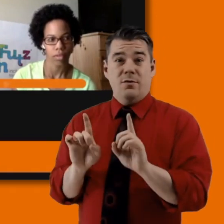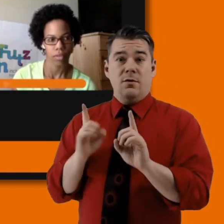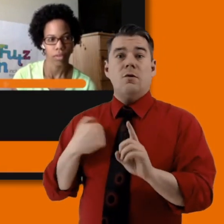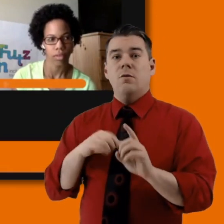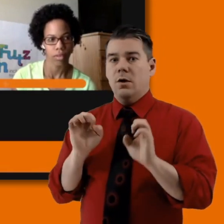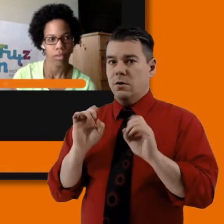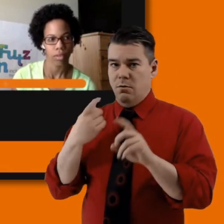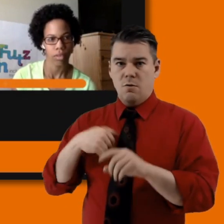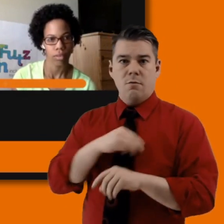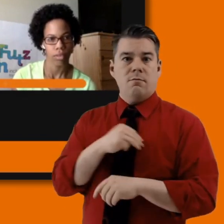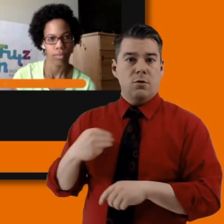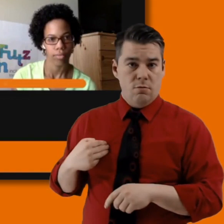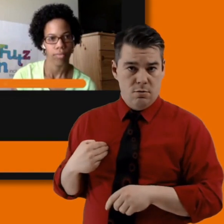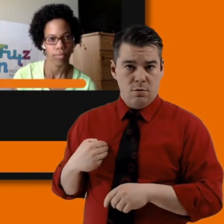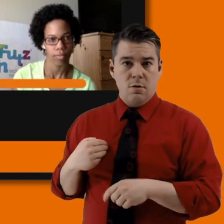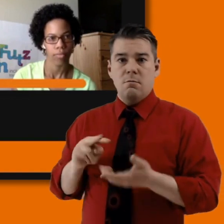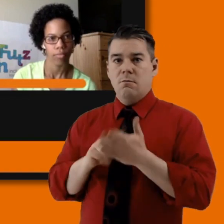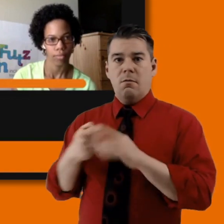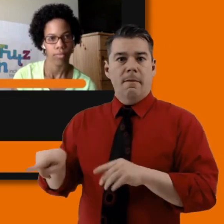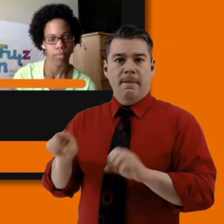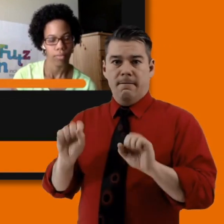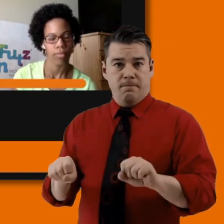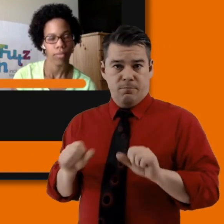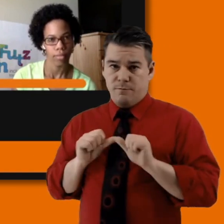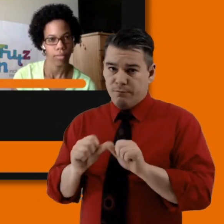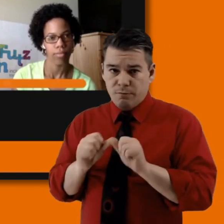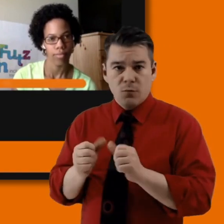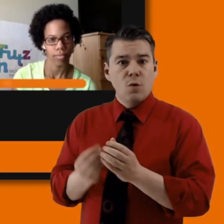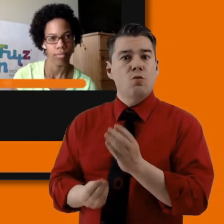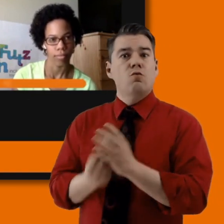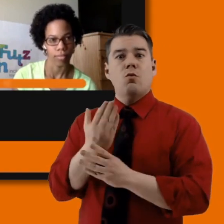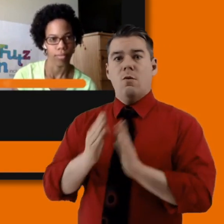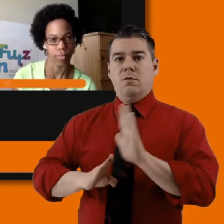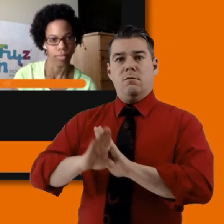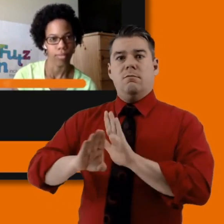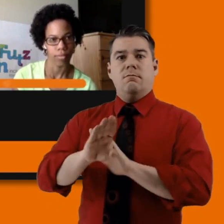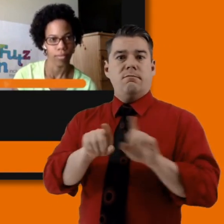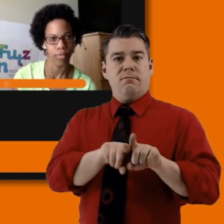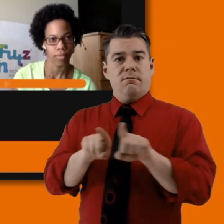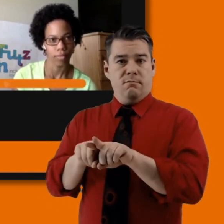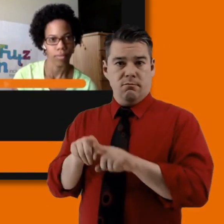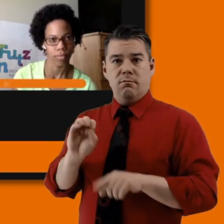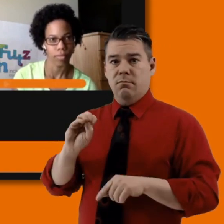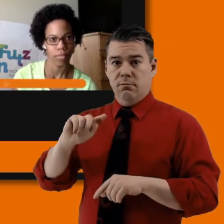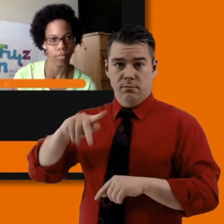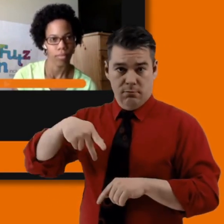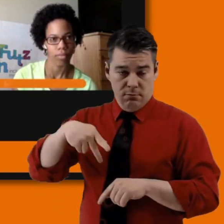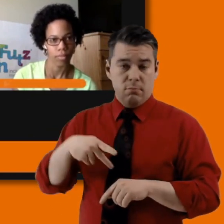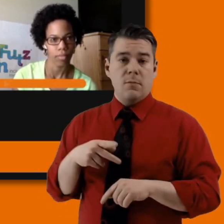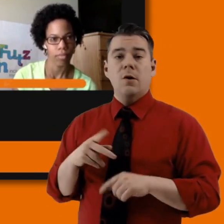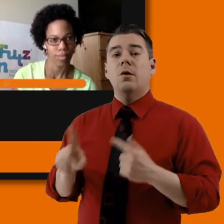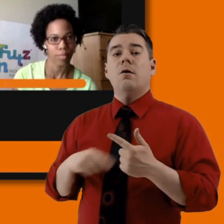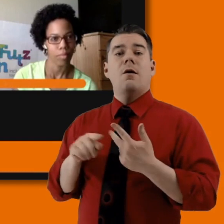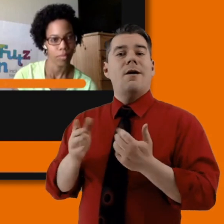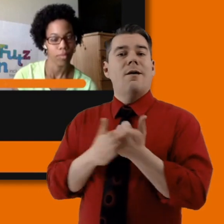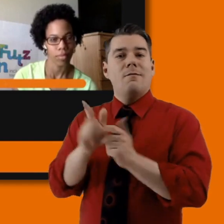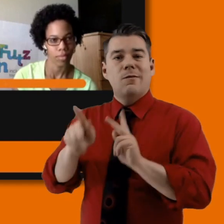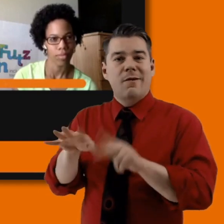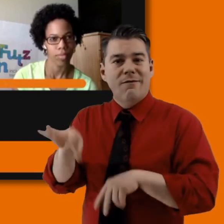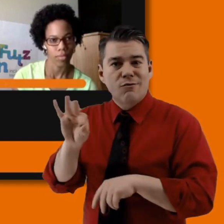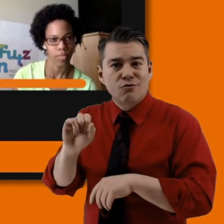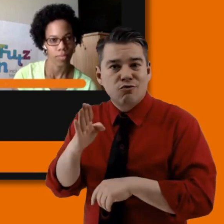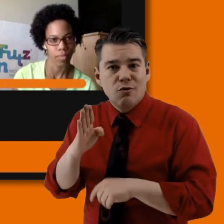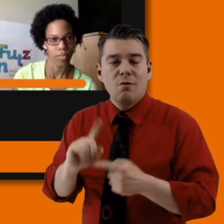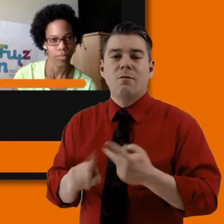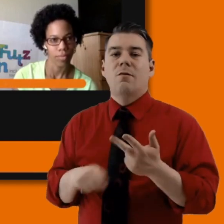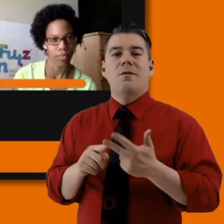our membership so that they can continue to grow and develop as practitioners. We can help people find jobs. We help